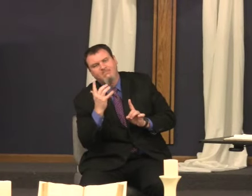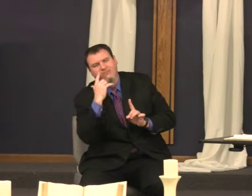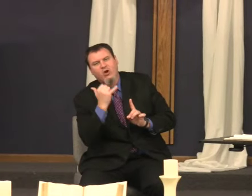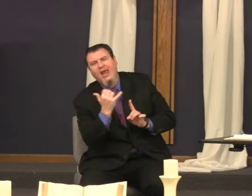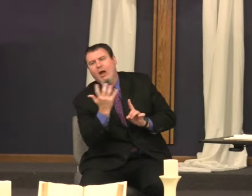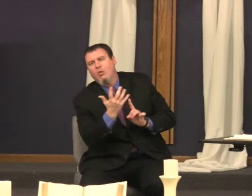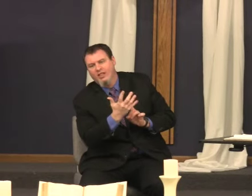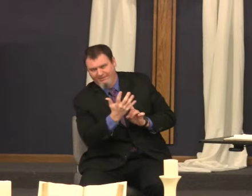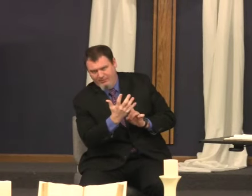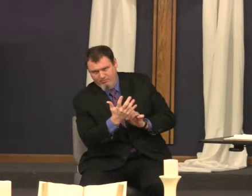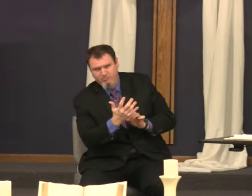to take him and arrest him.